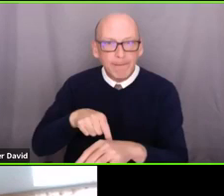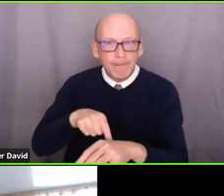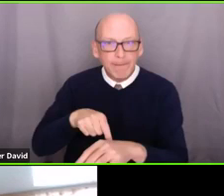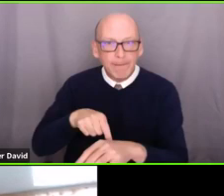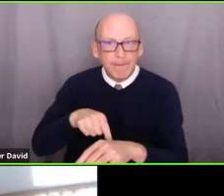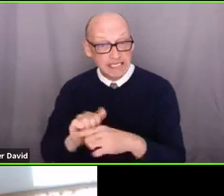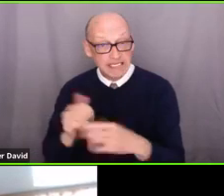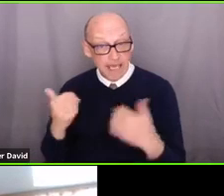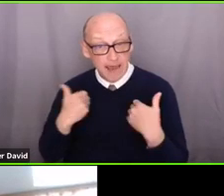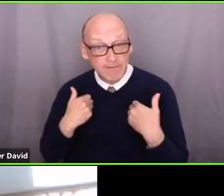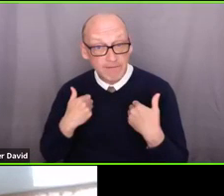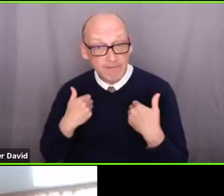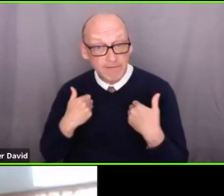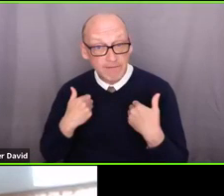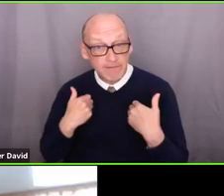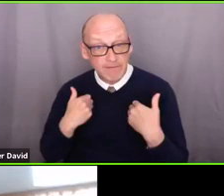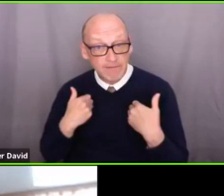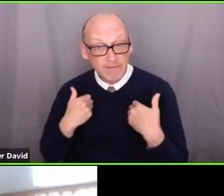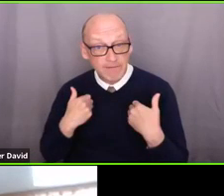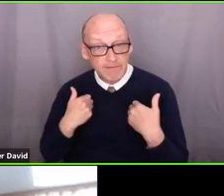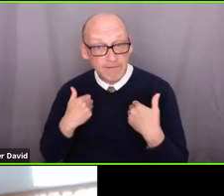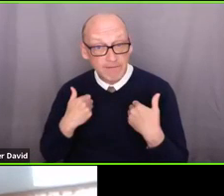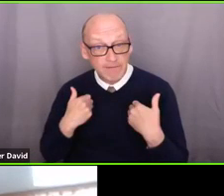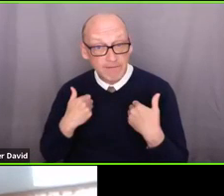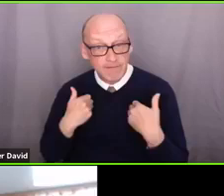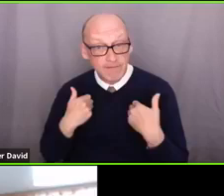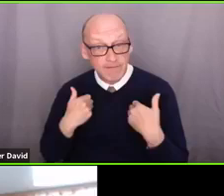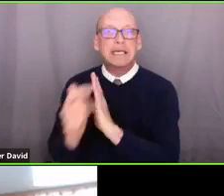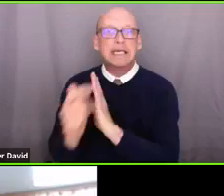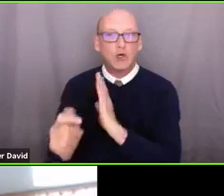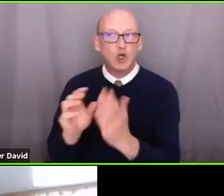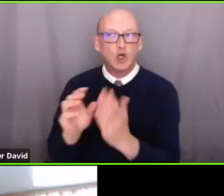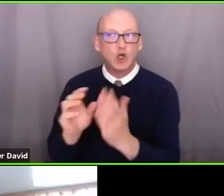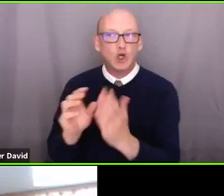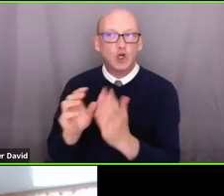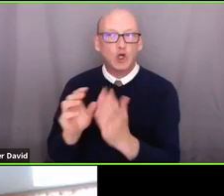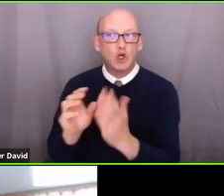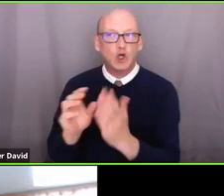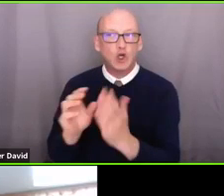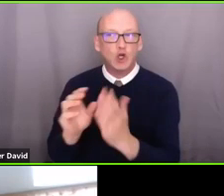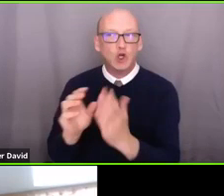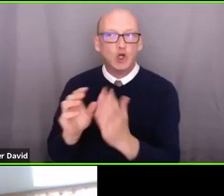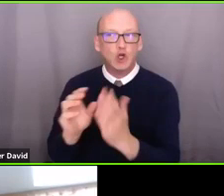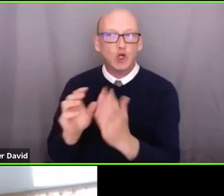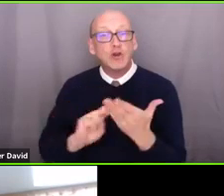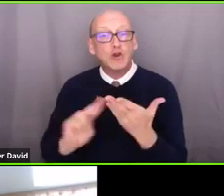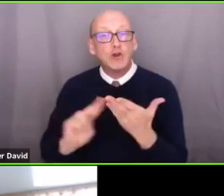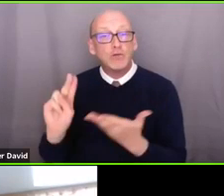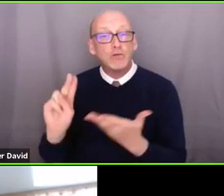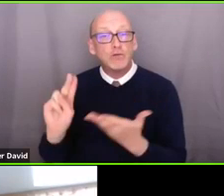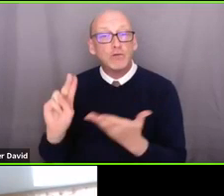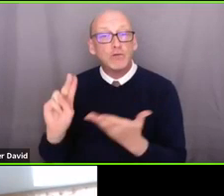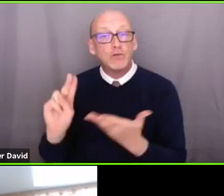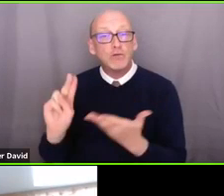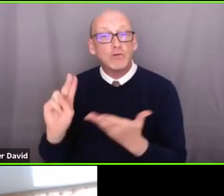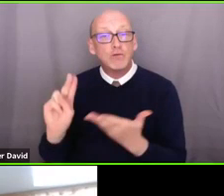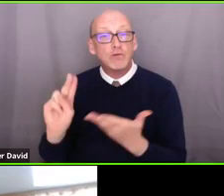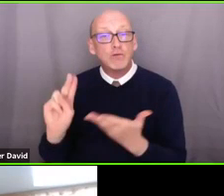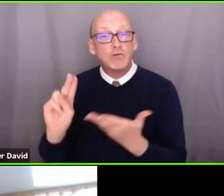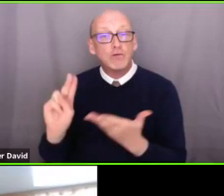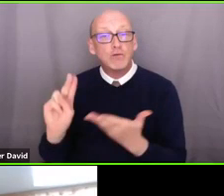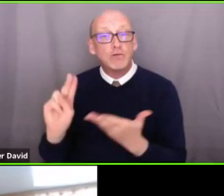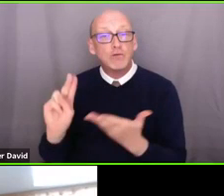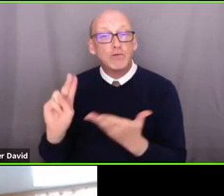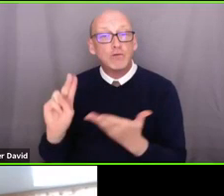have the opportunity for those skills. So I think the university has the capacity to open the spigot as much as we need